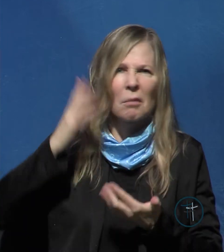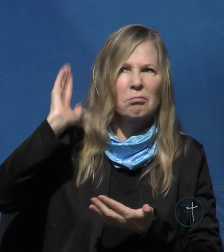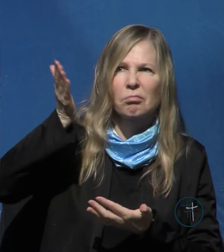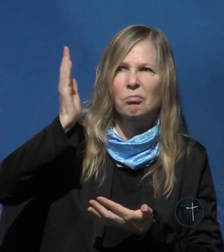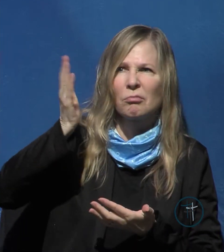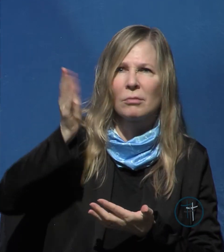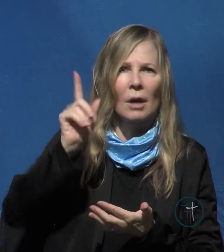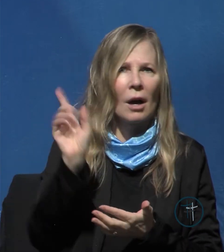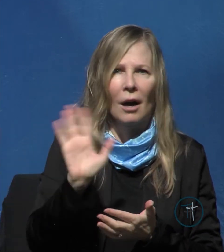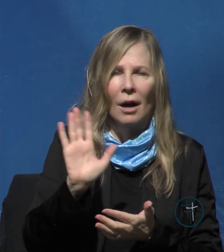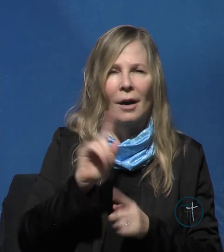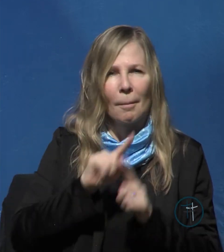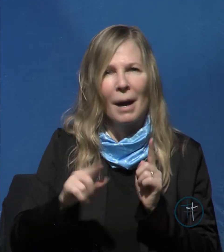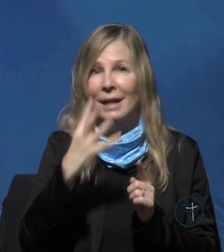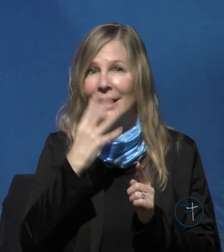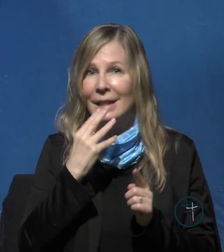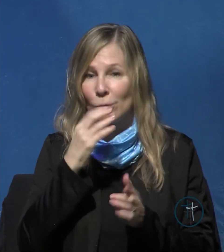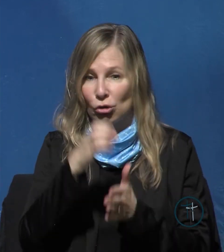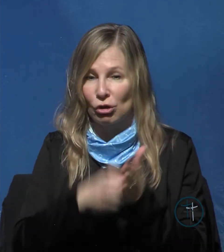13.